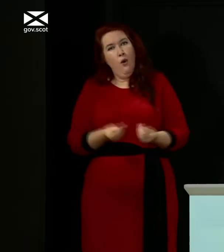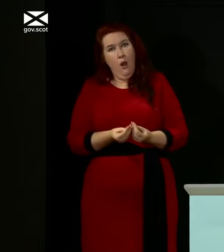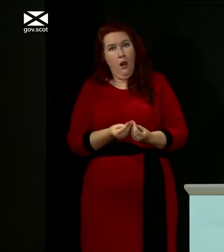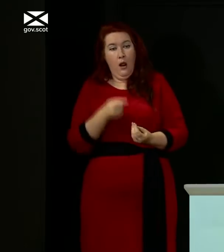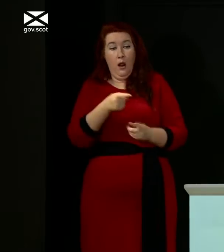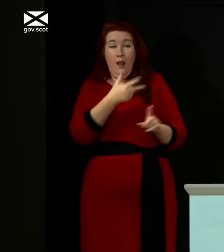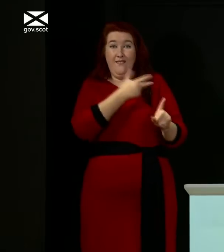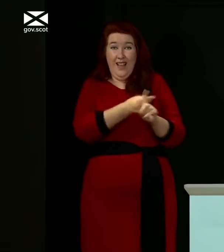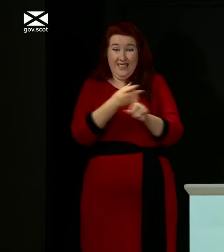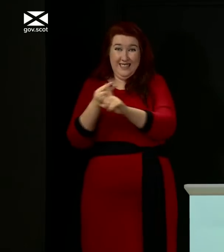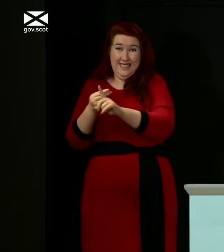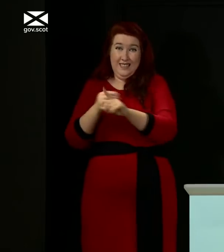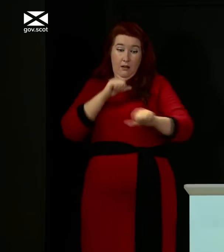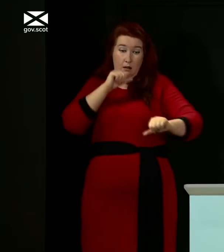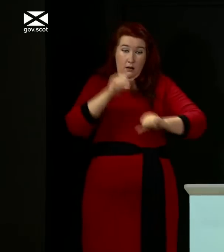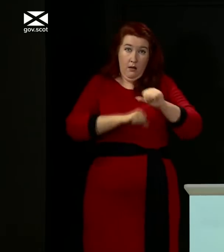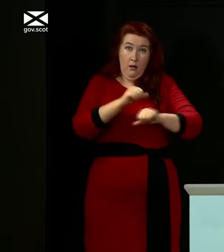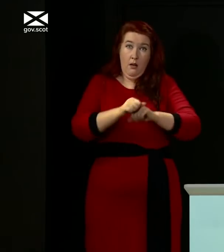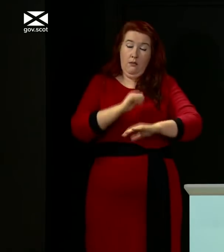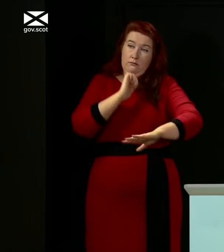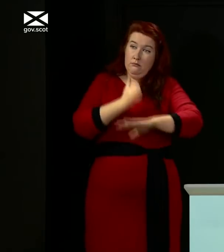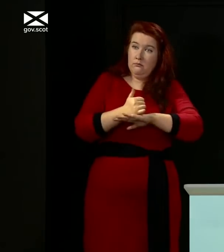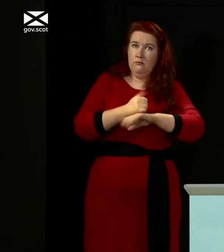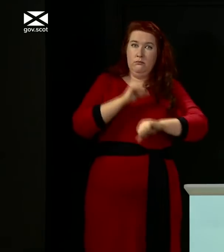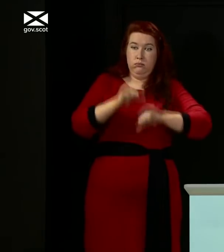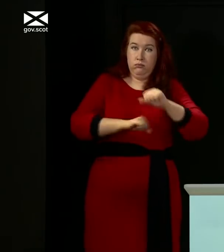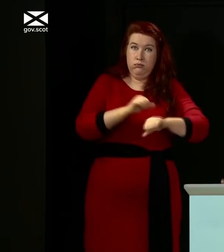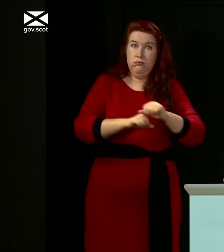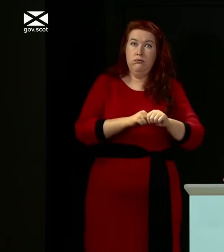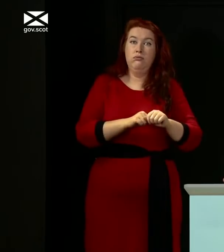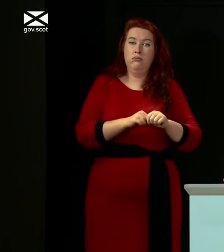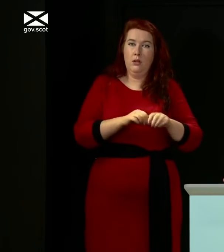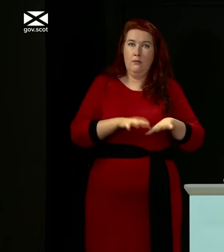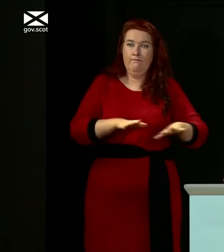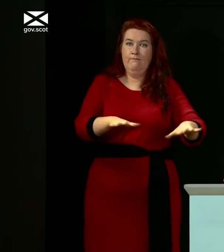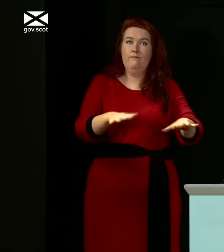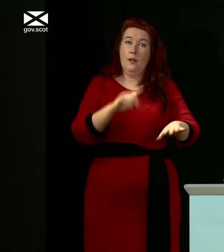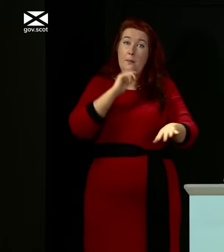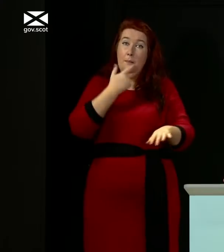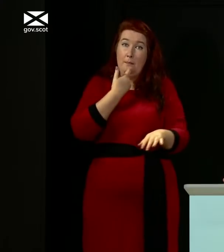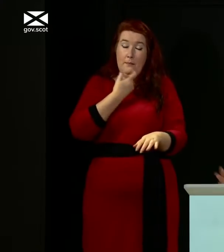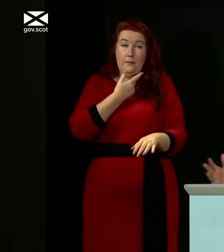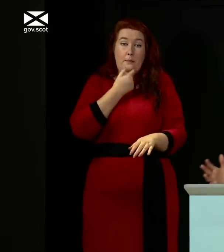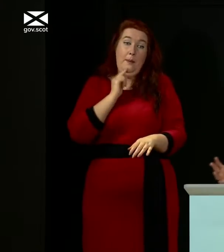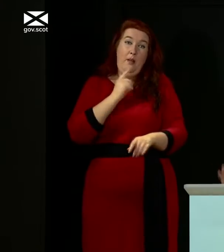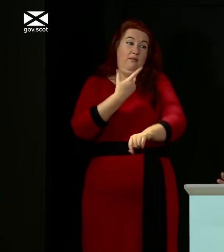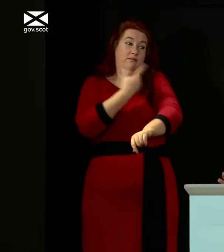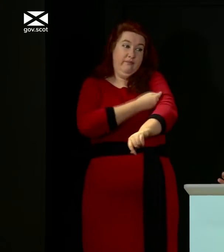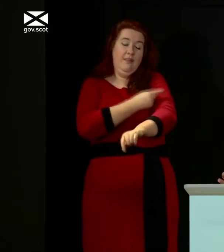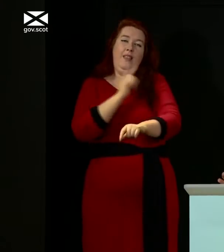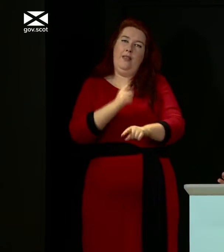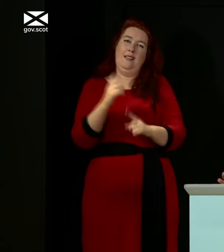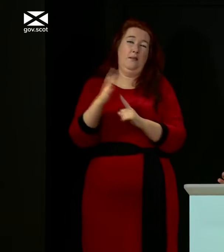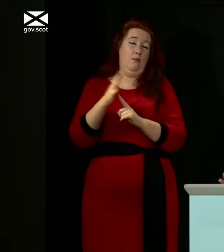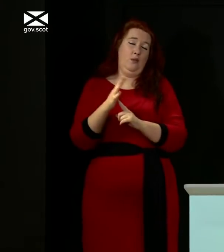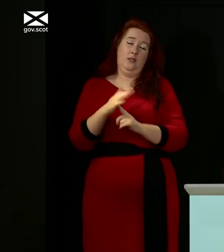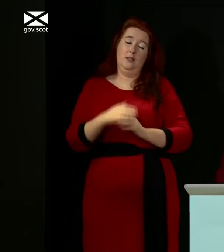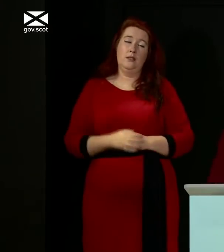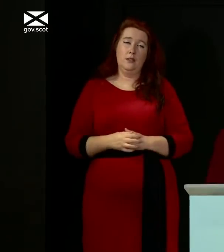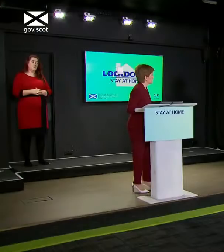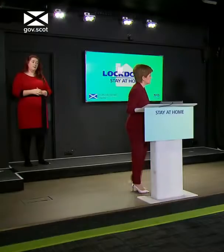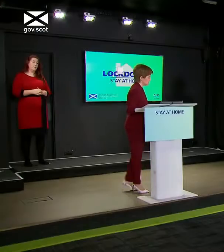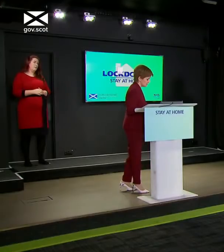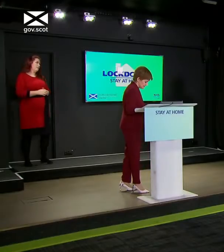this vaccination programme up and running at pace and getting this vaccine into people's arms as quickly as possible is the most important thing we've got to do right